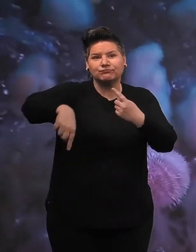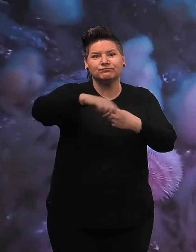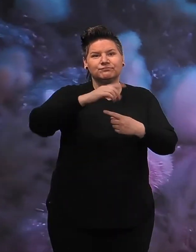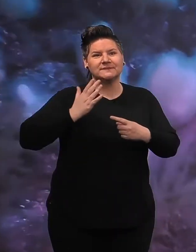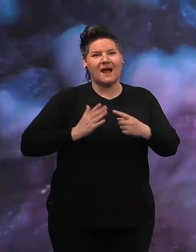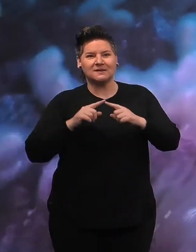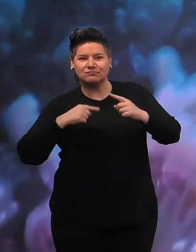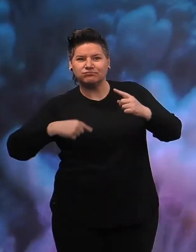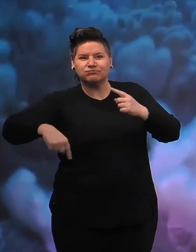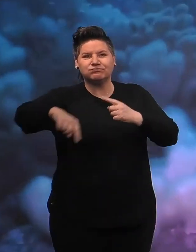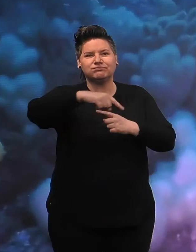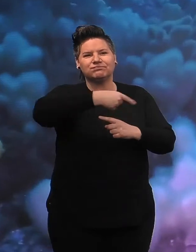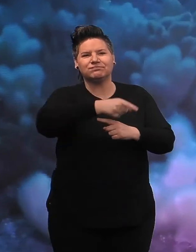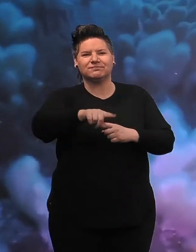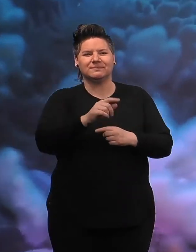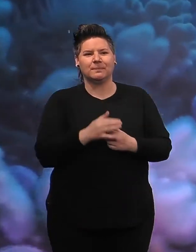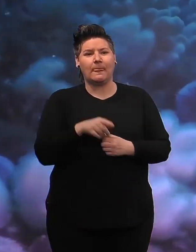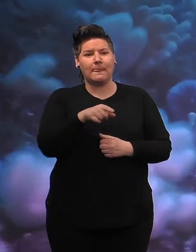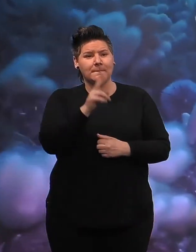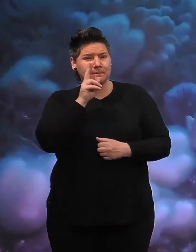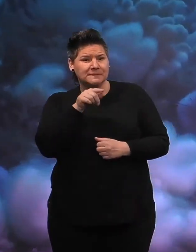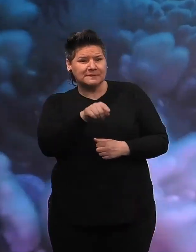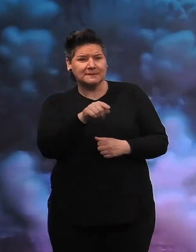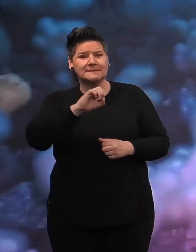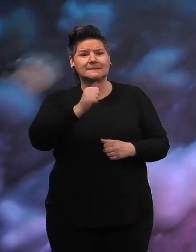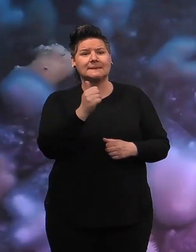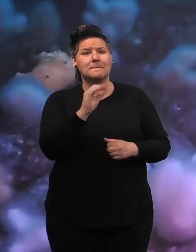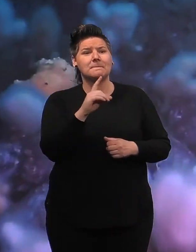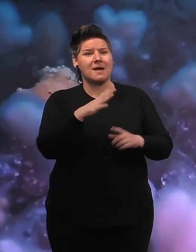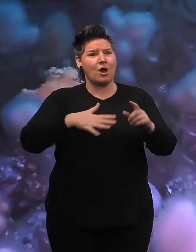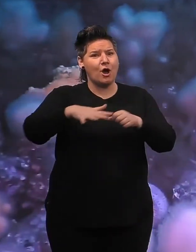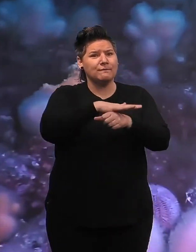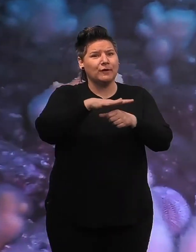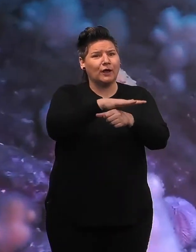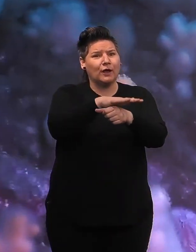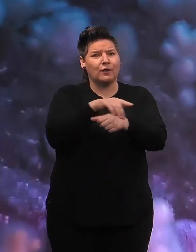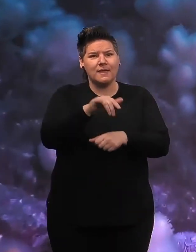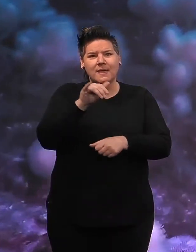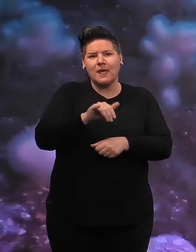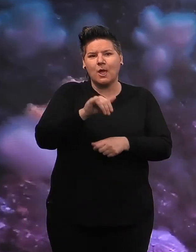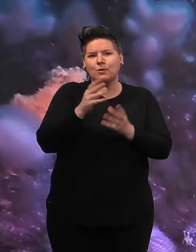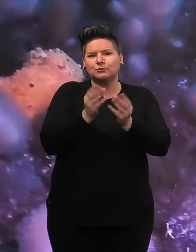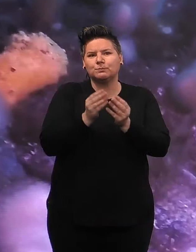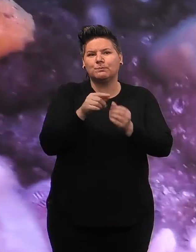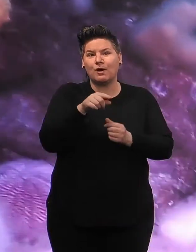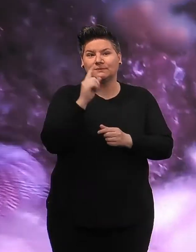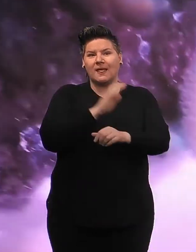side. And here you can see that the seabed's covered, the yellow sponge to the left there,